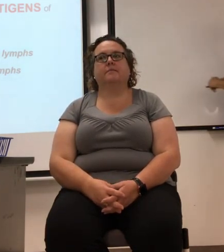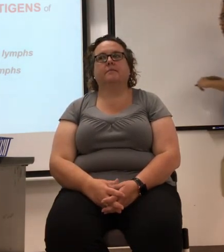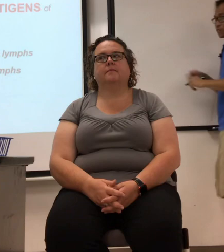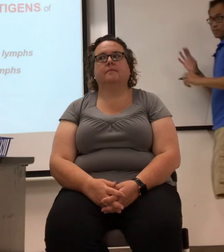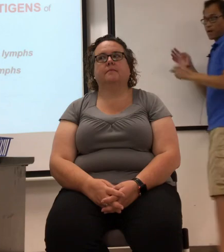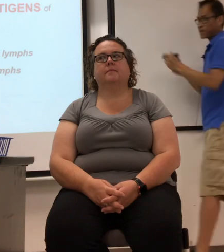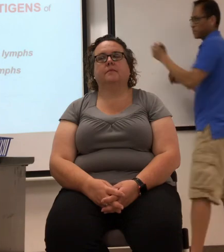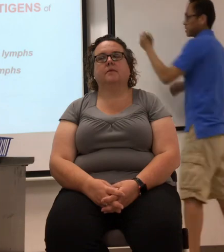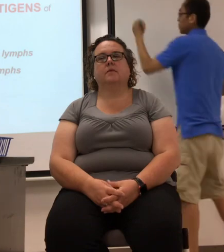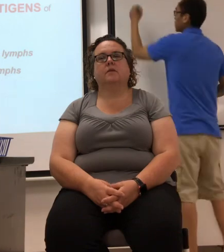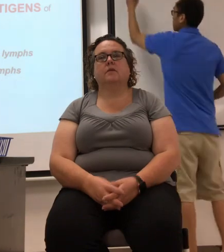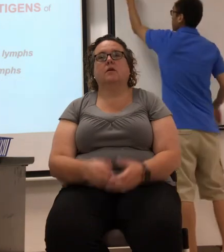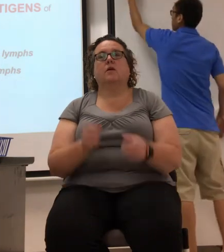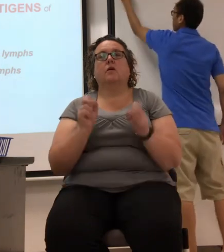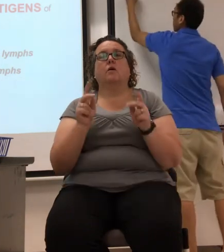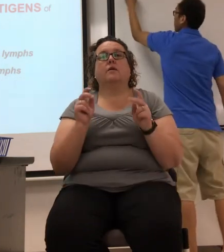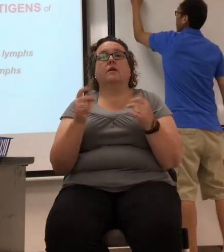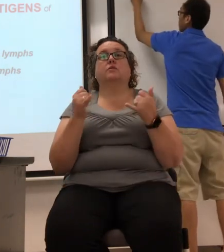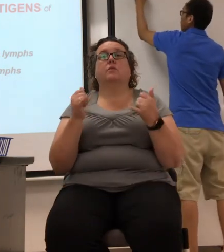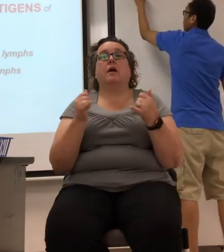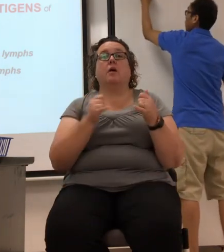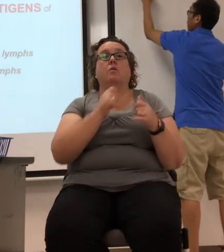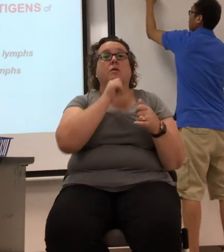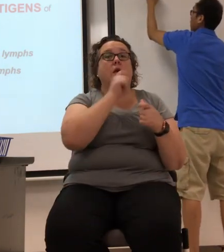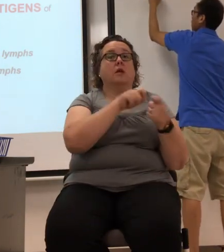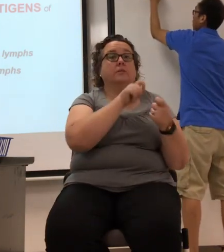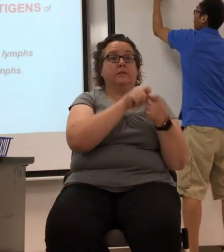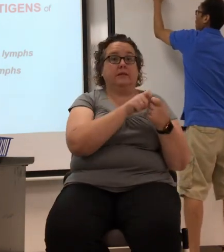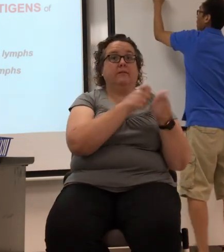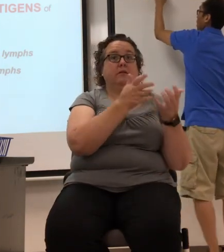we're shifting gear from non-specific to